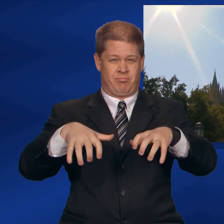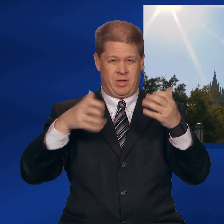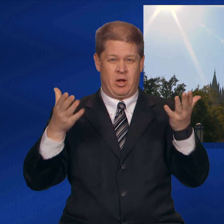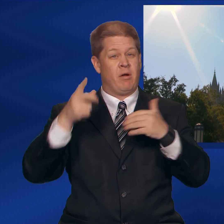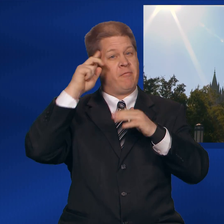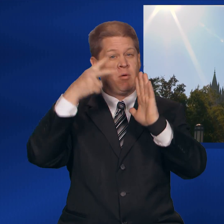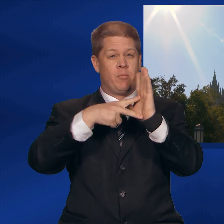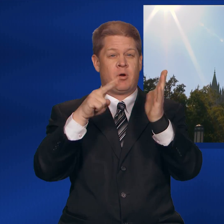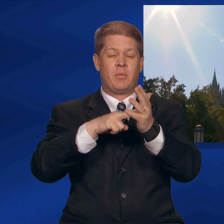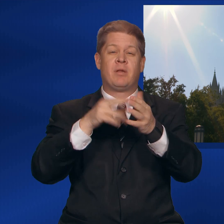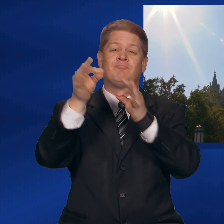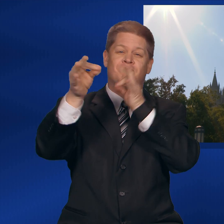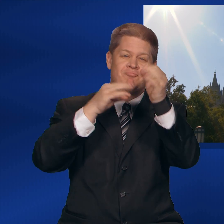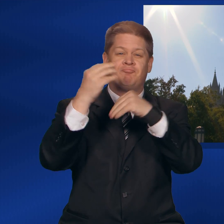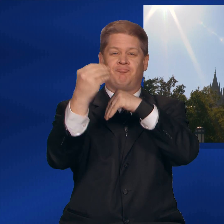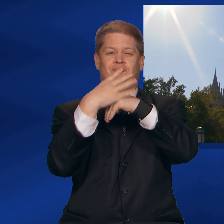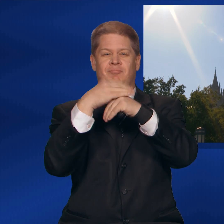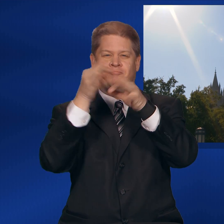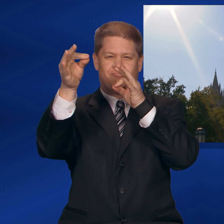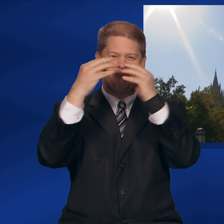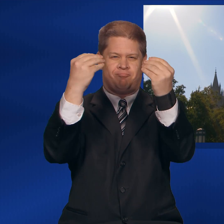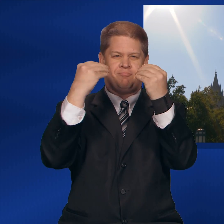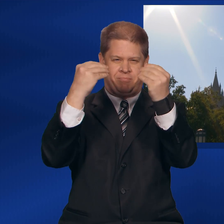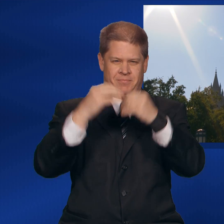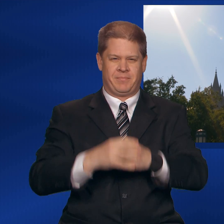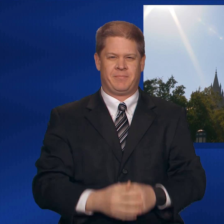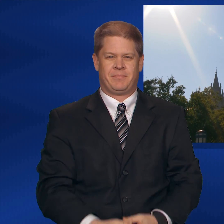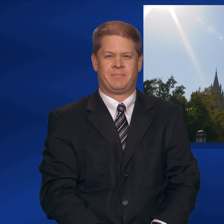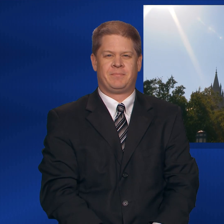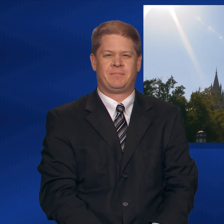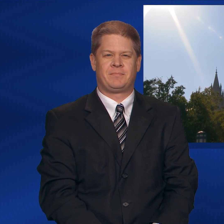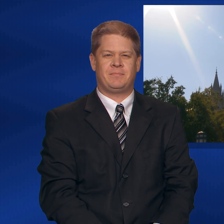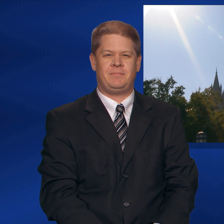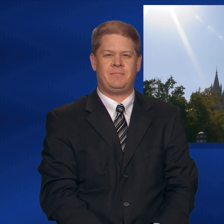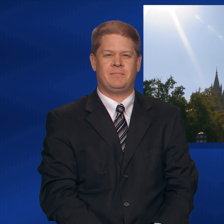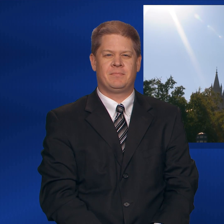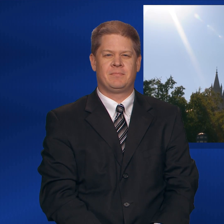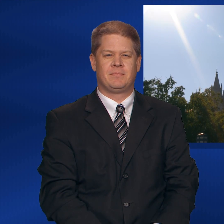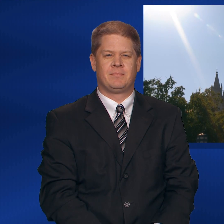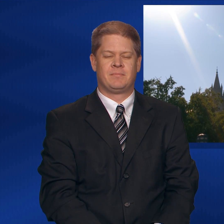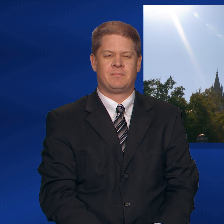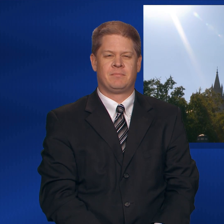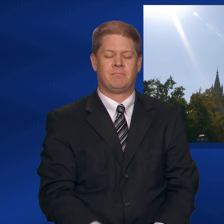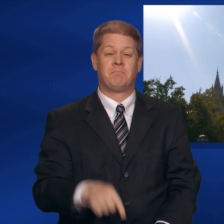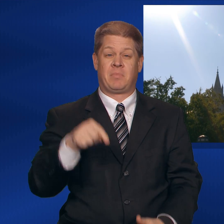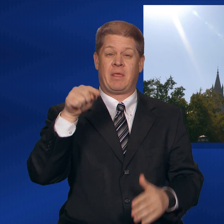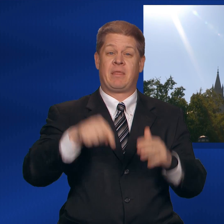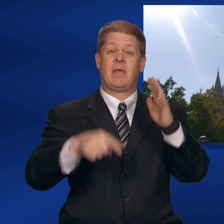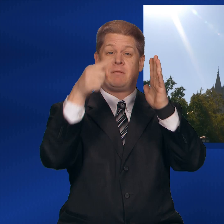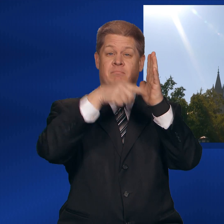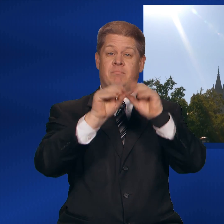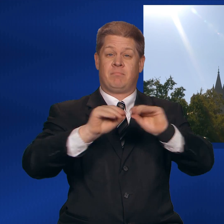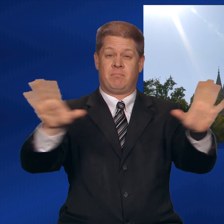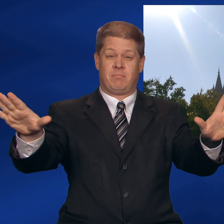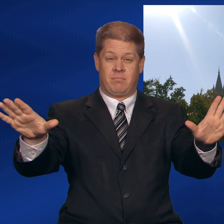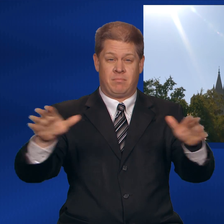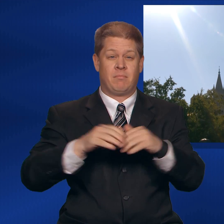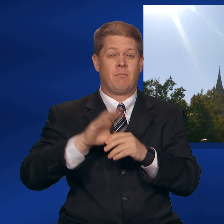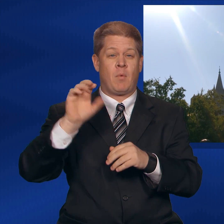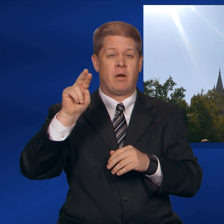of the church have come from all areas of the world to receive counsel and instruction from their church leaders.